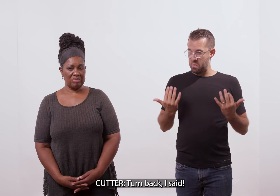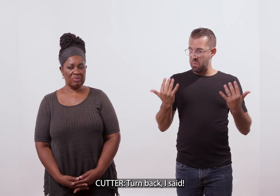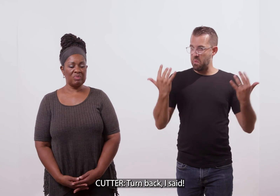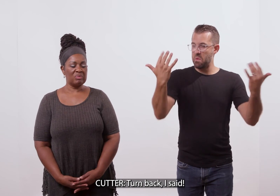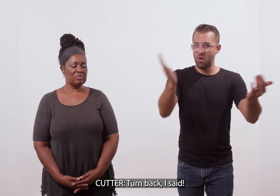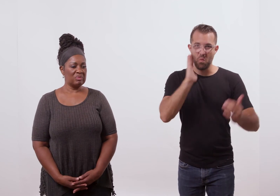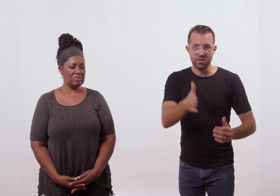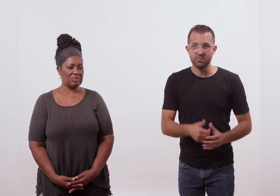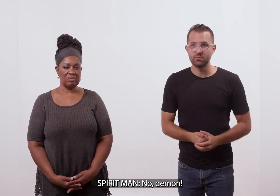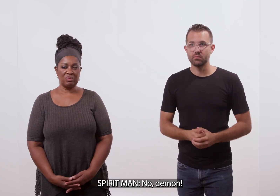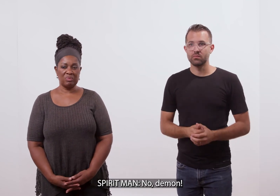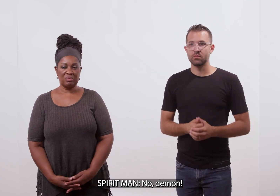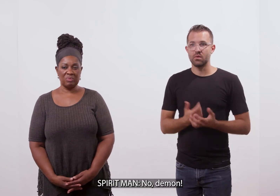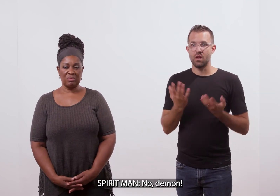said!